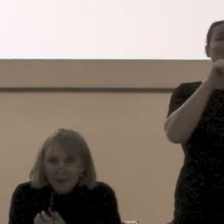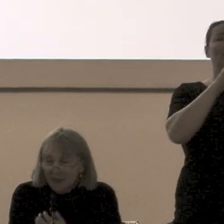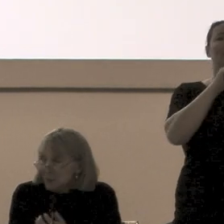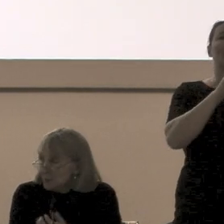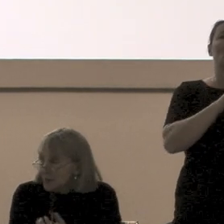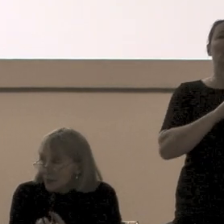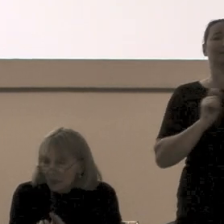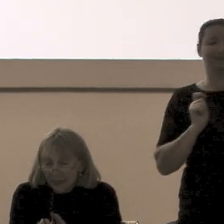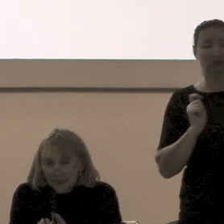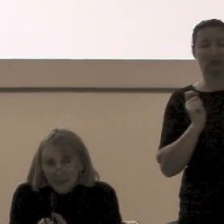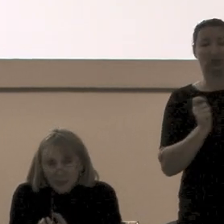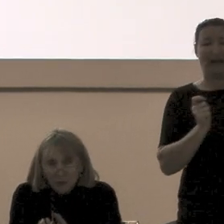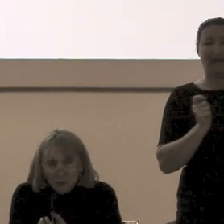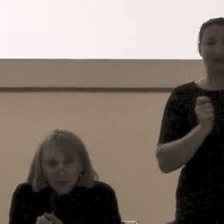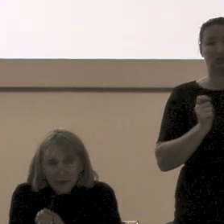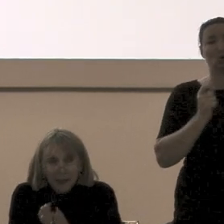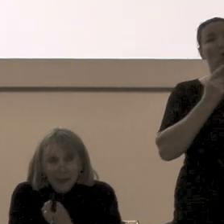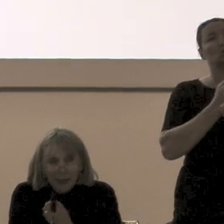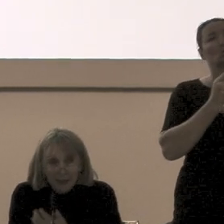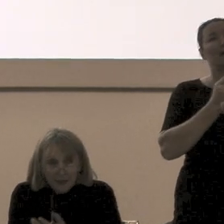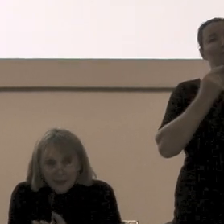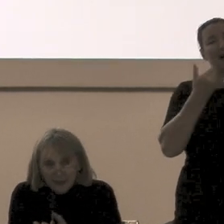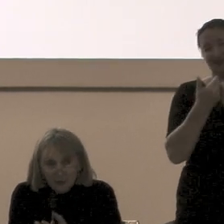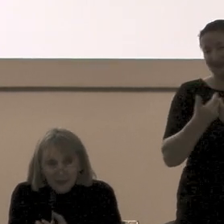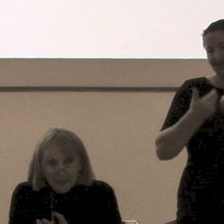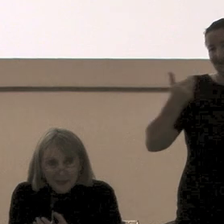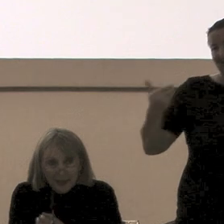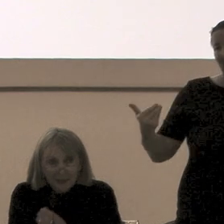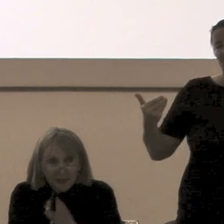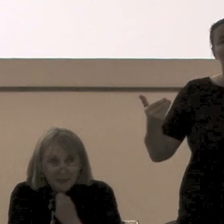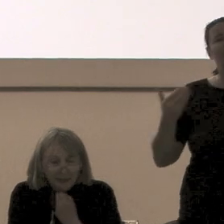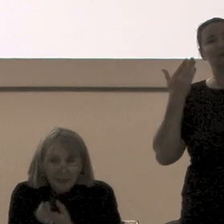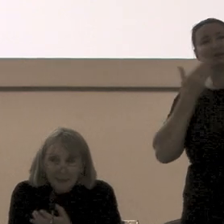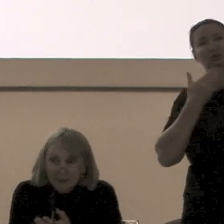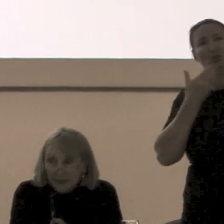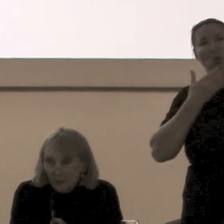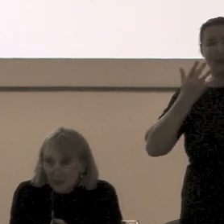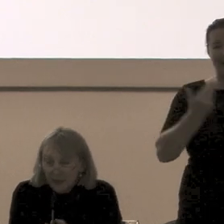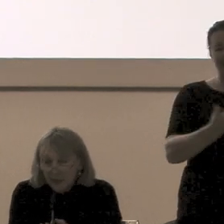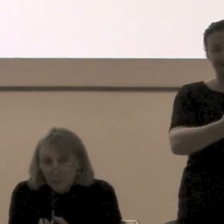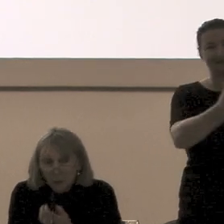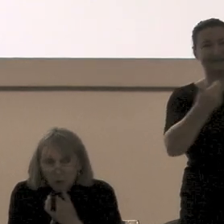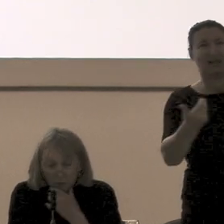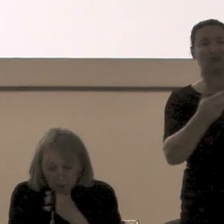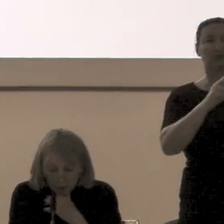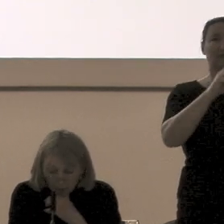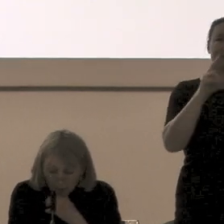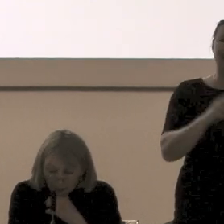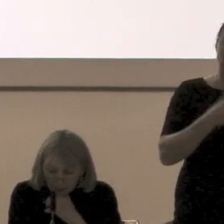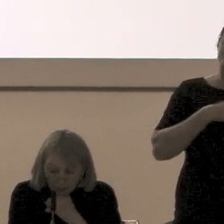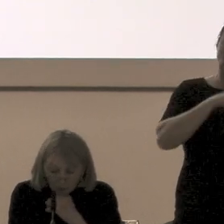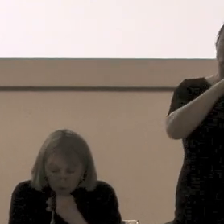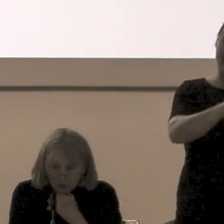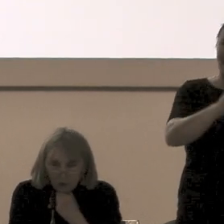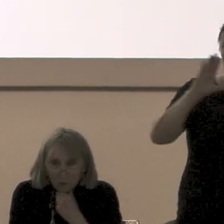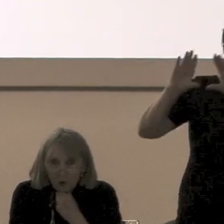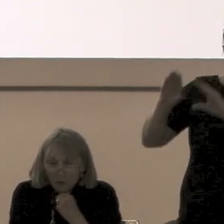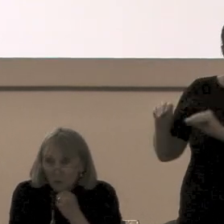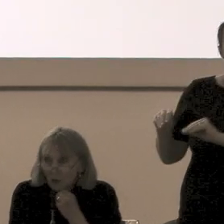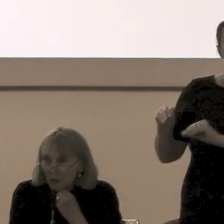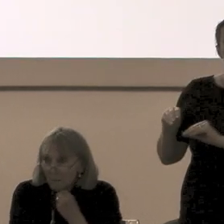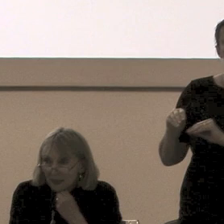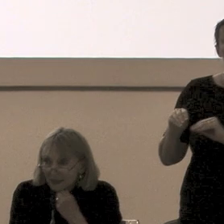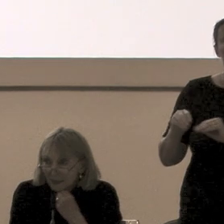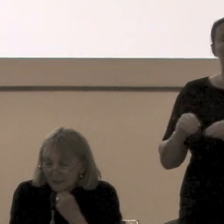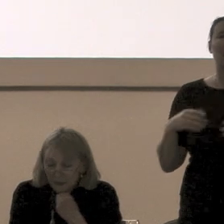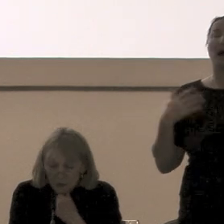about ending segregated schooling, ending segregated housing, and ending segregated employment. So, you know,